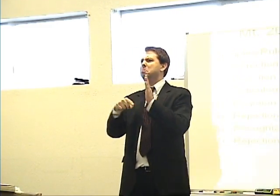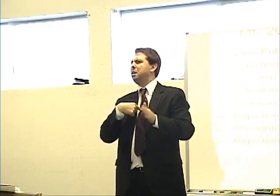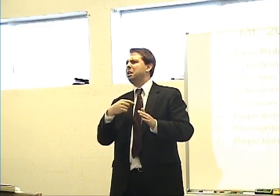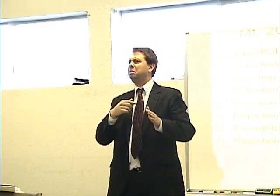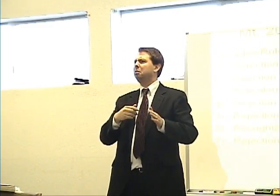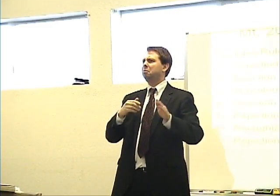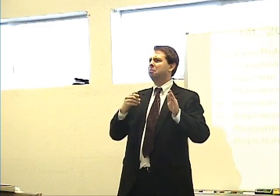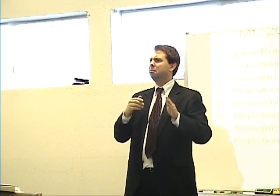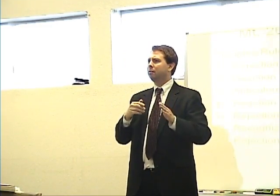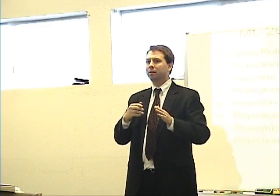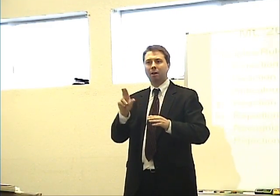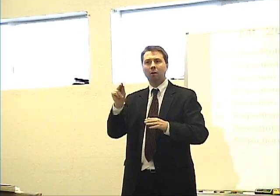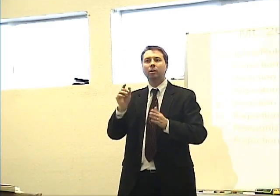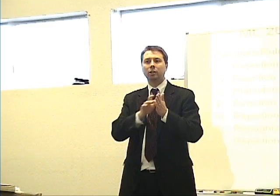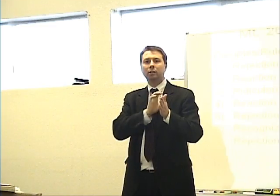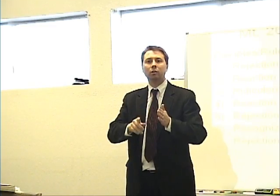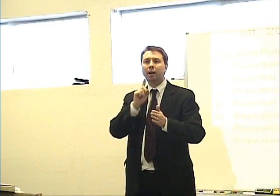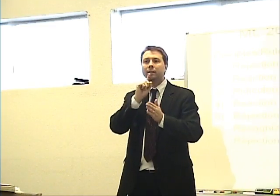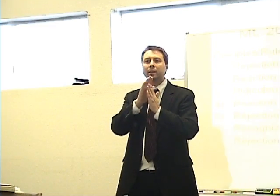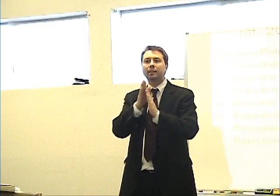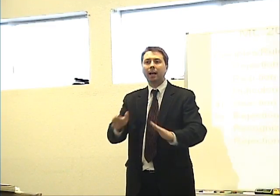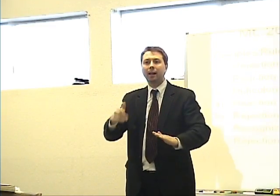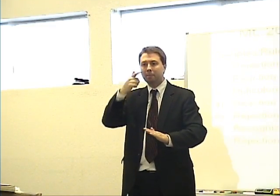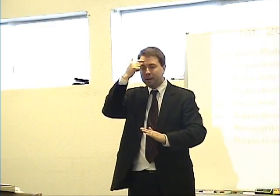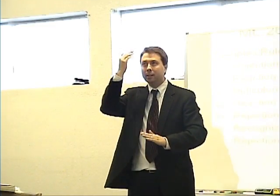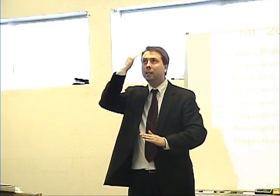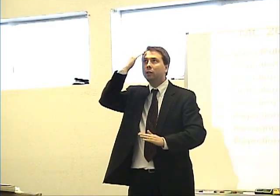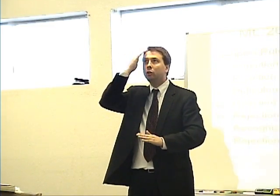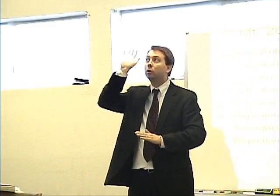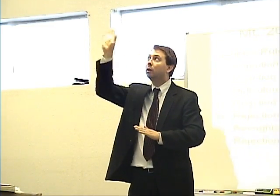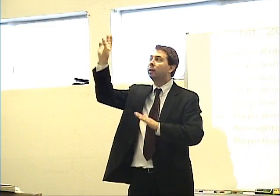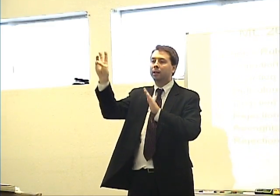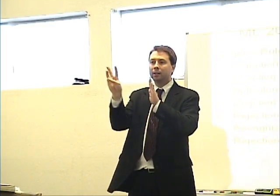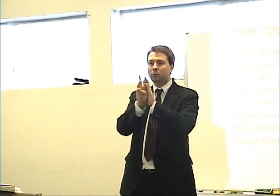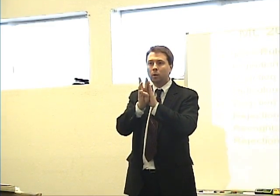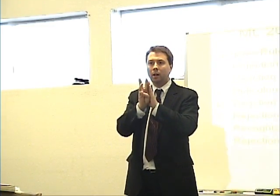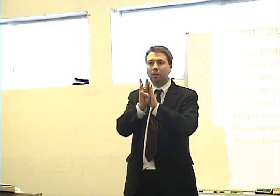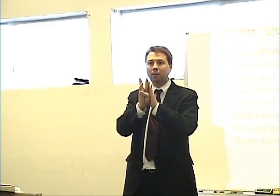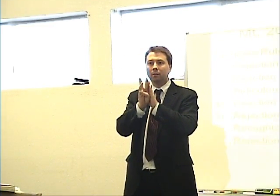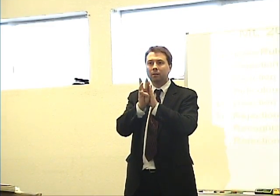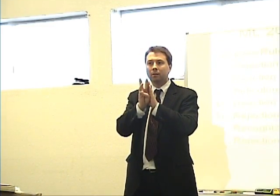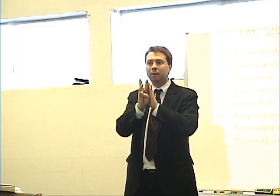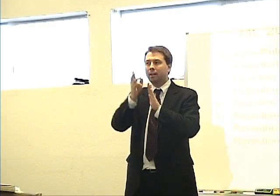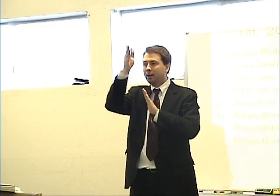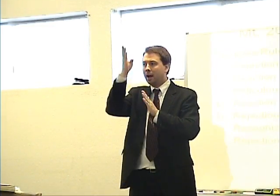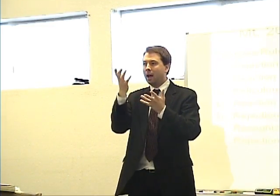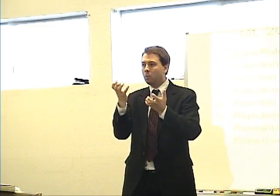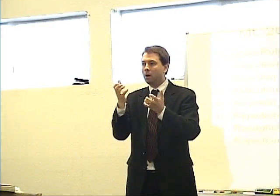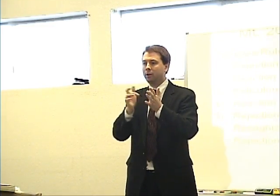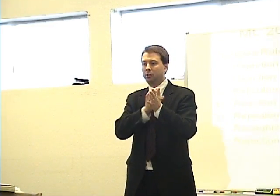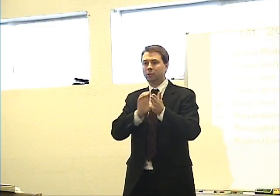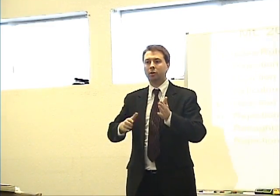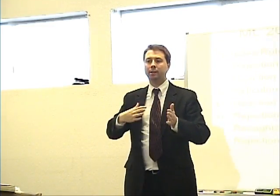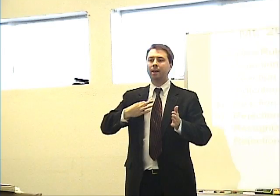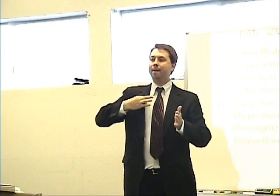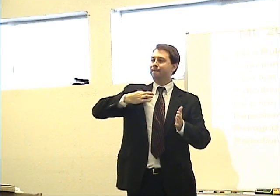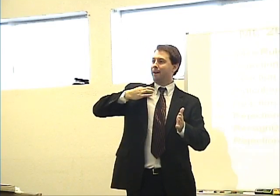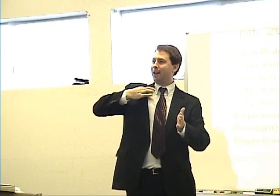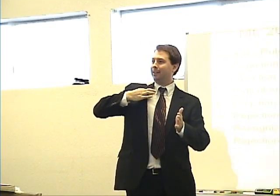me." No, Jesus Christ silent because he knew his will, that God wanted Jesus Christ